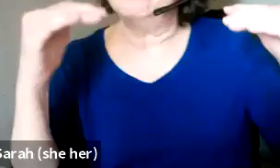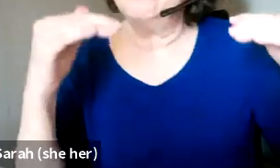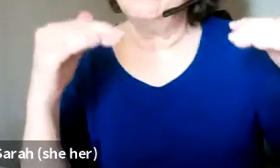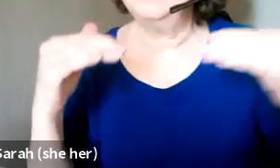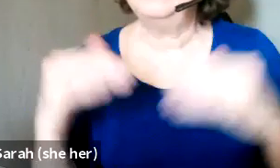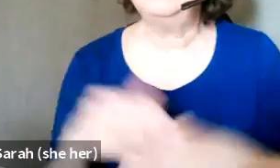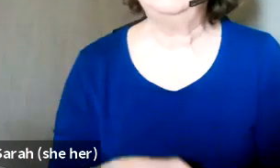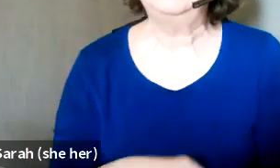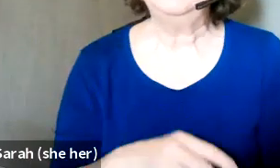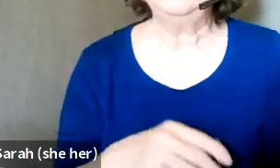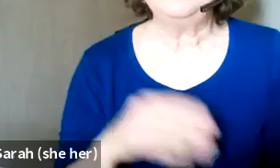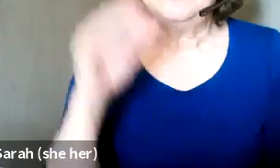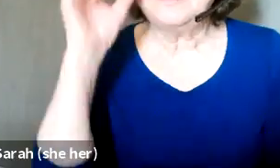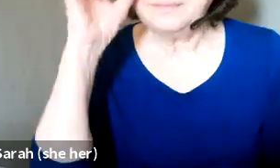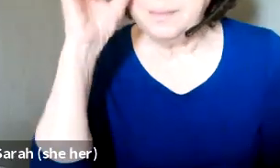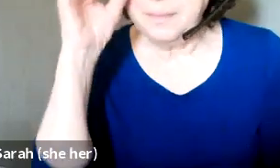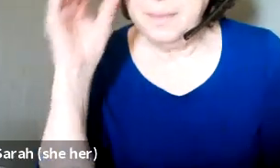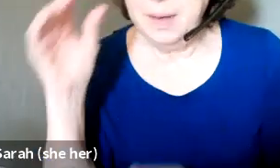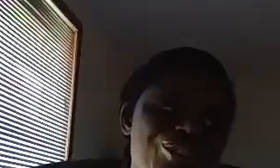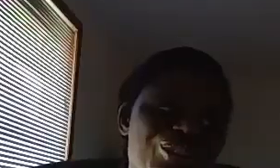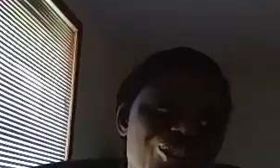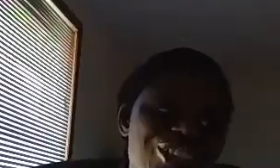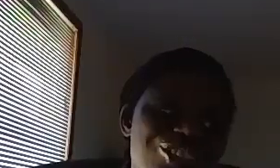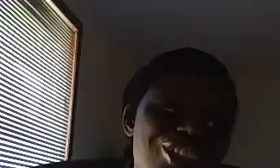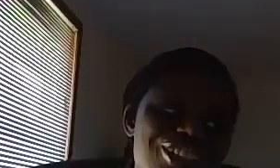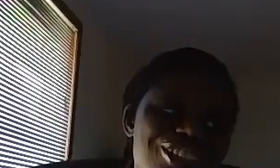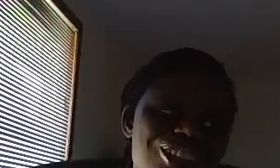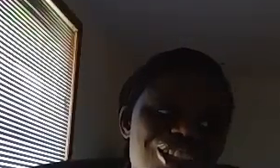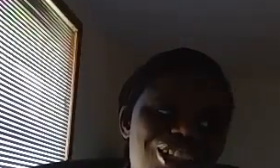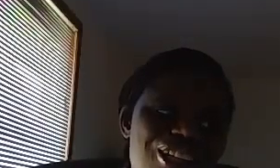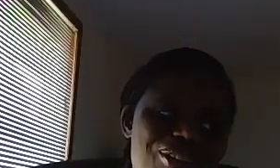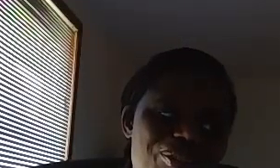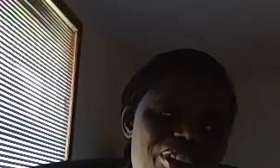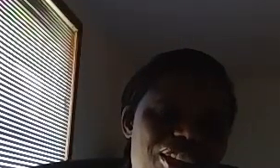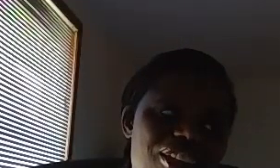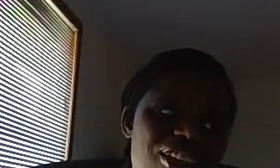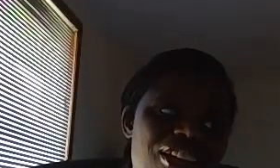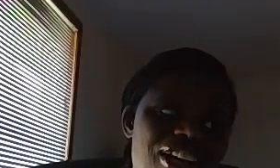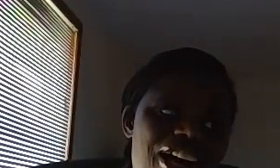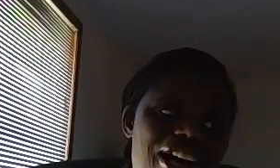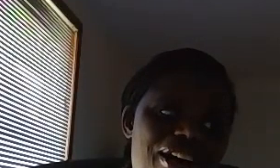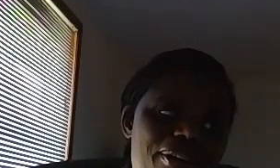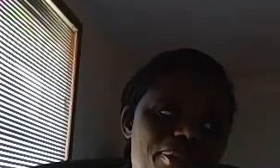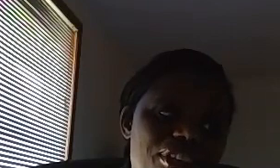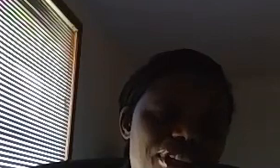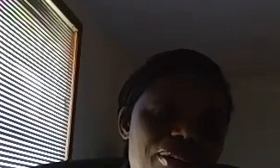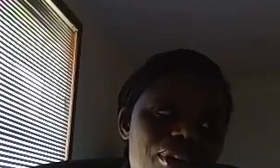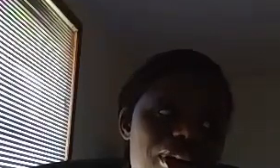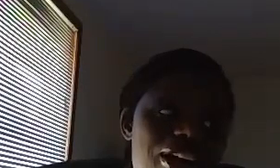Um, I'm gonna make sure everything accessible for my students. Um,